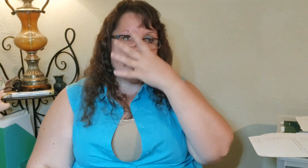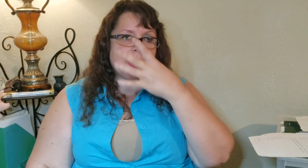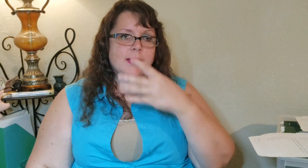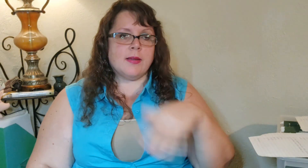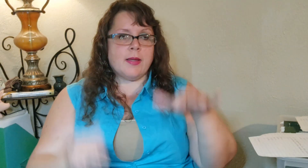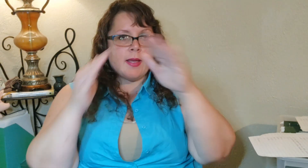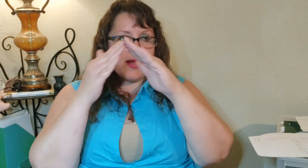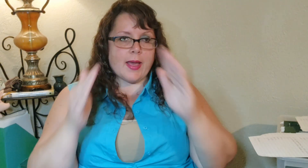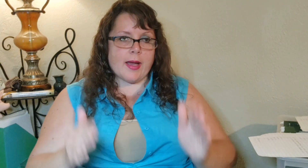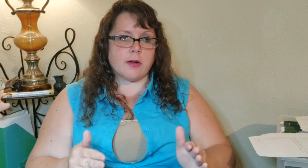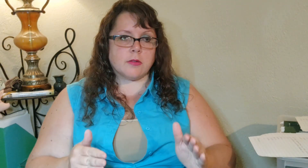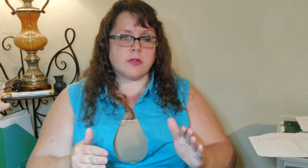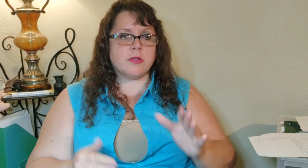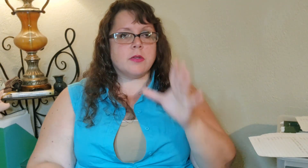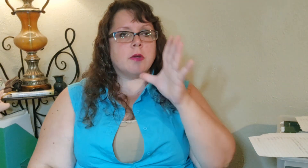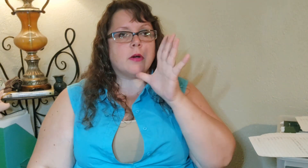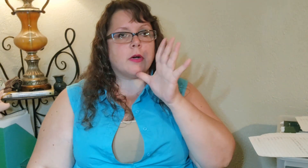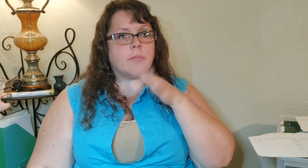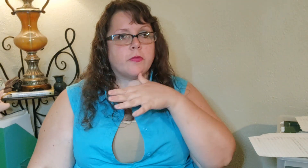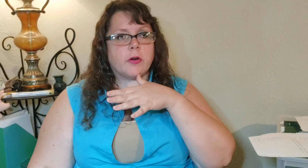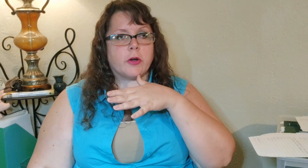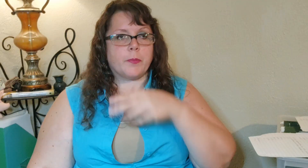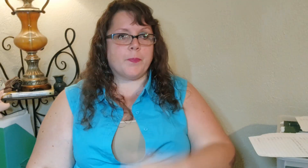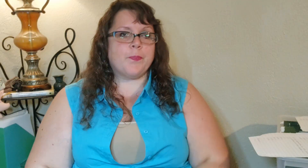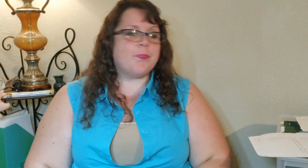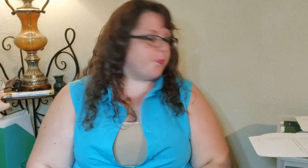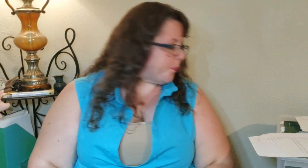White House on farm.